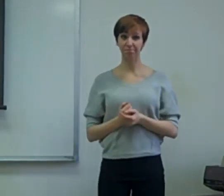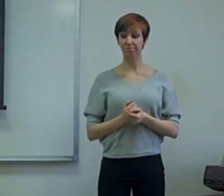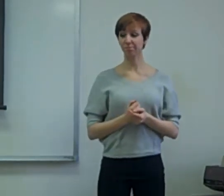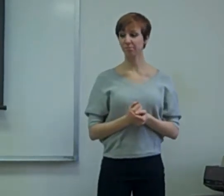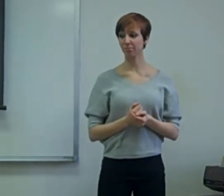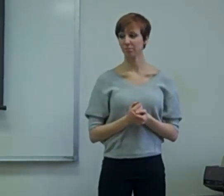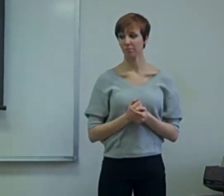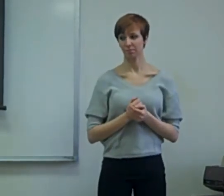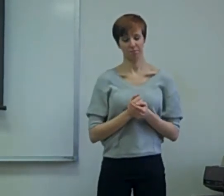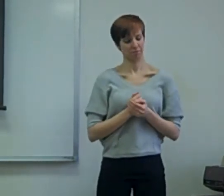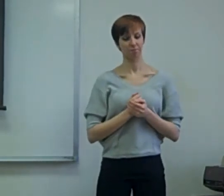Okay.